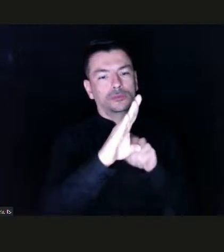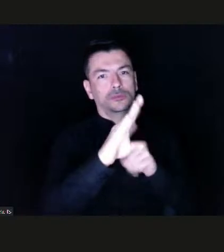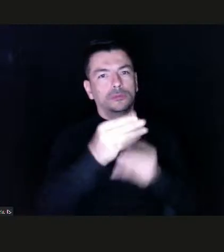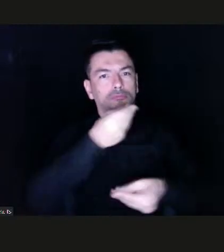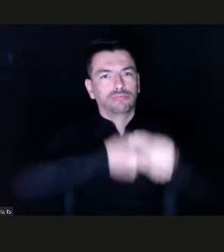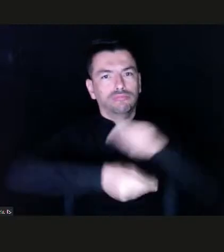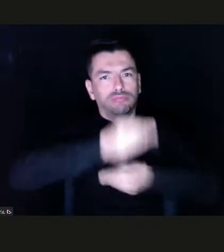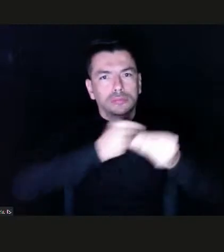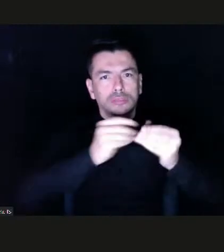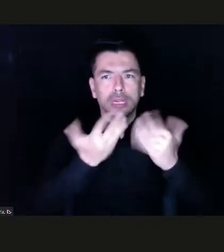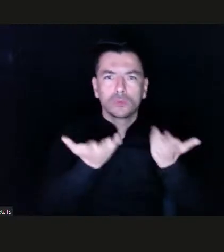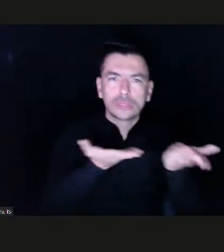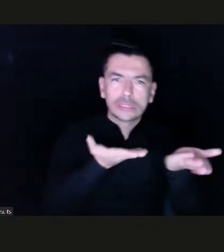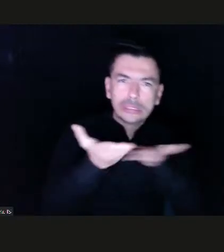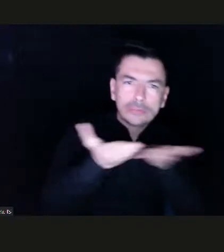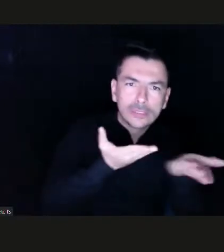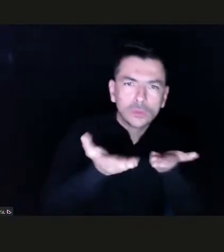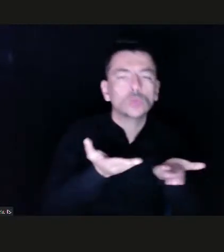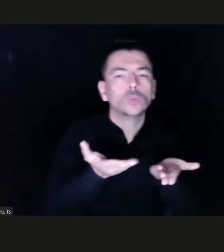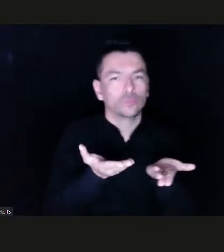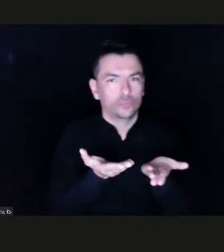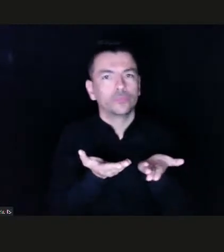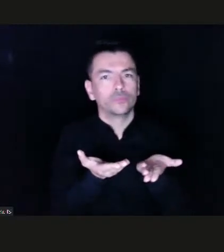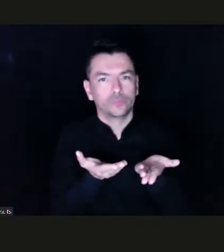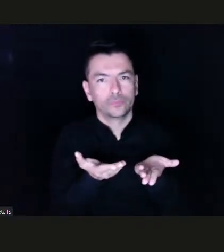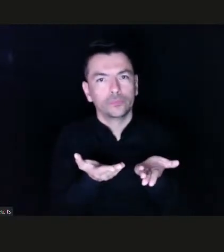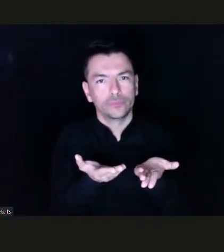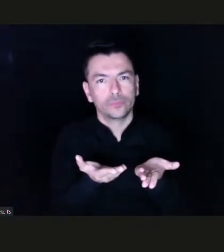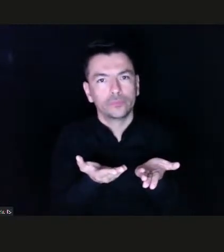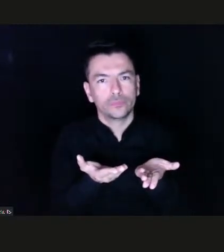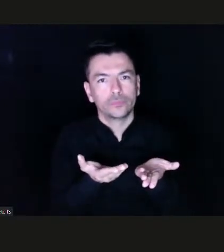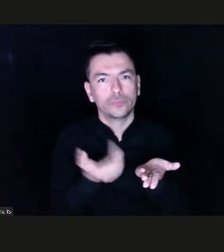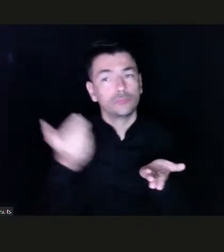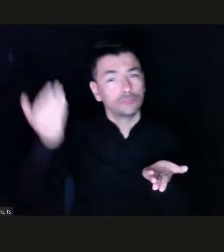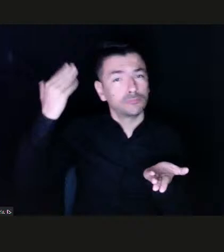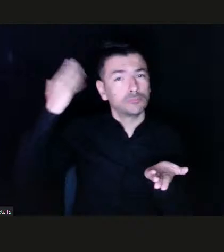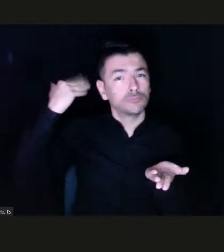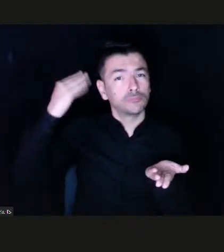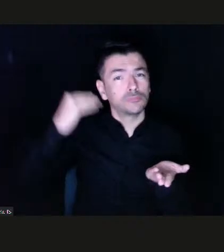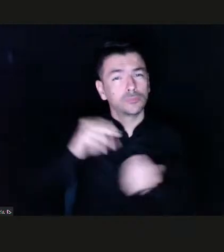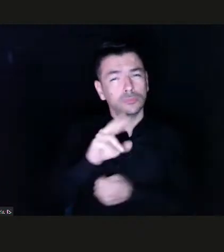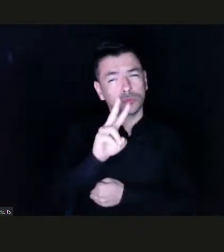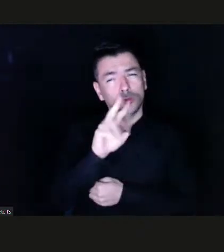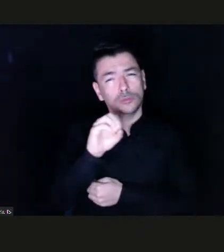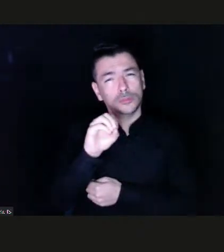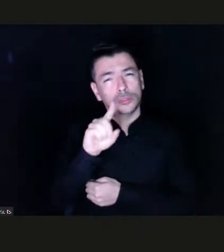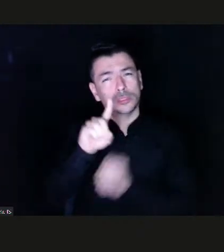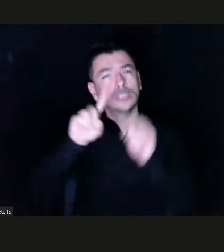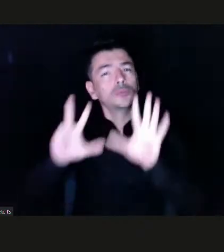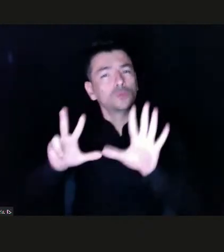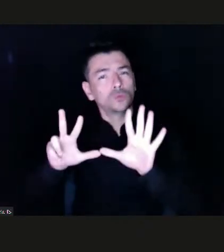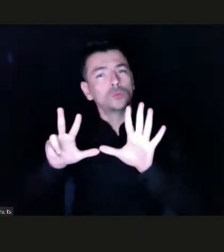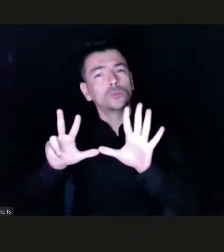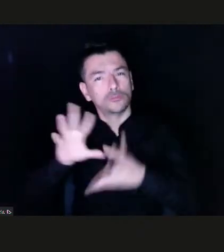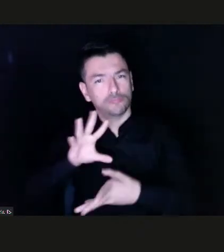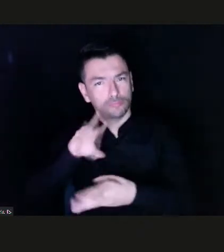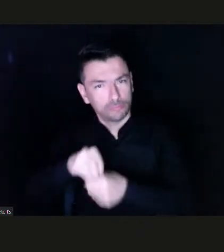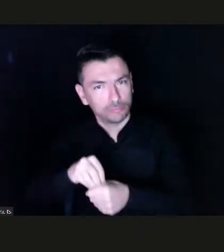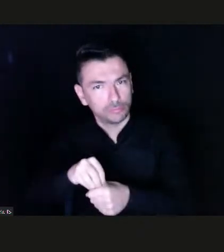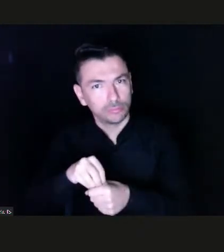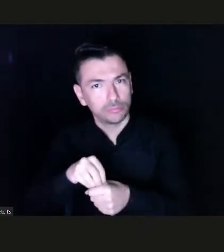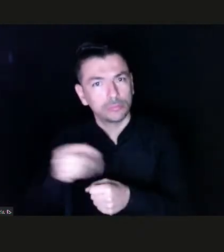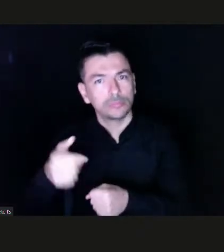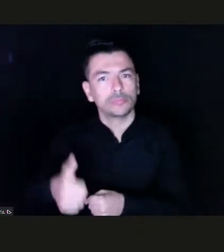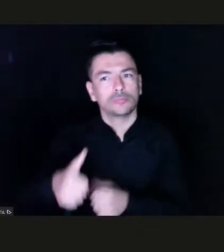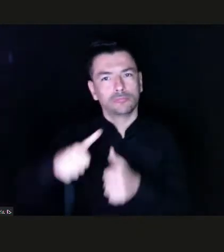been the Deputy Director of the Beijing Municipal Commerce Bureau, responsible for trade and development in Beijing and the